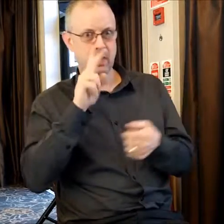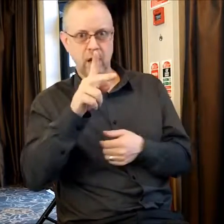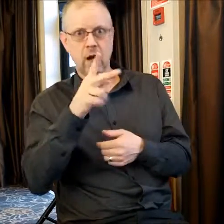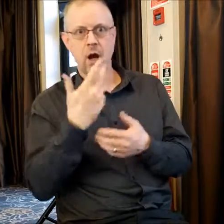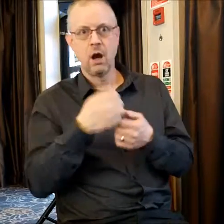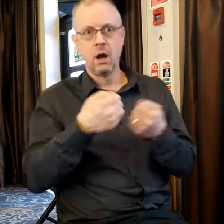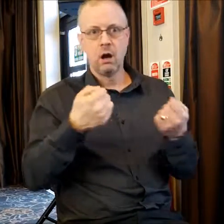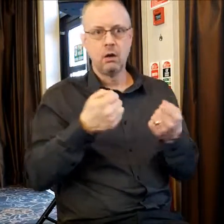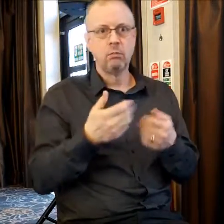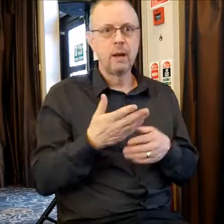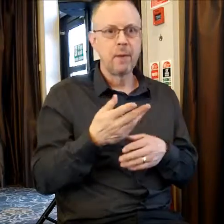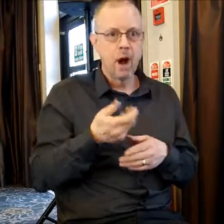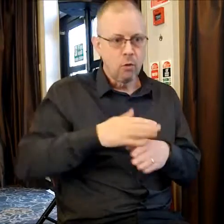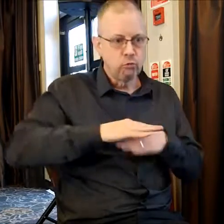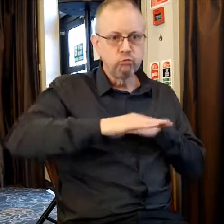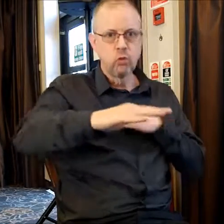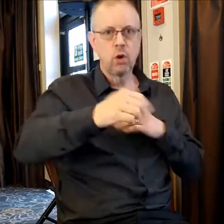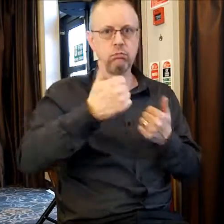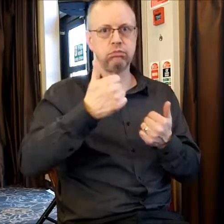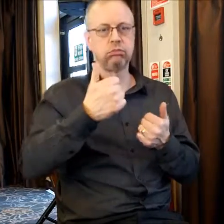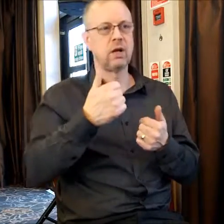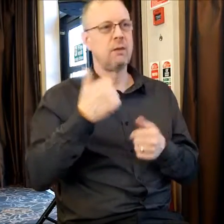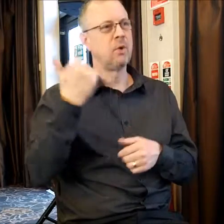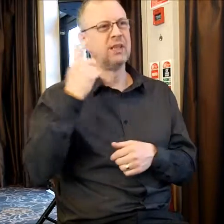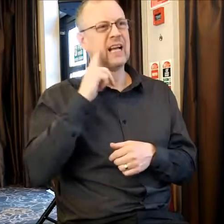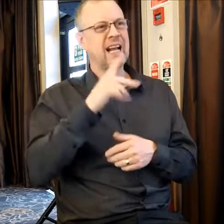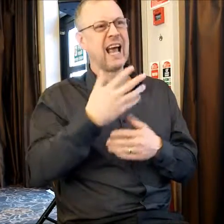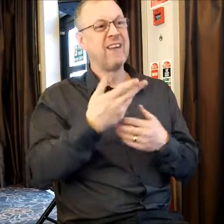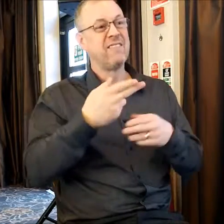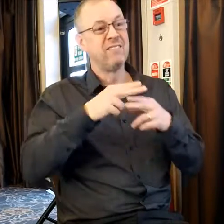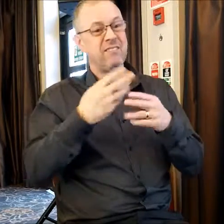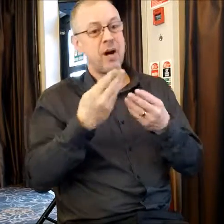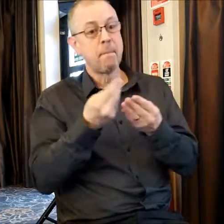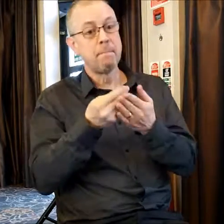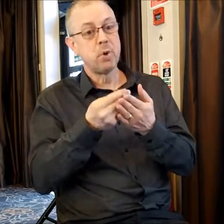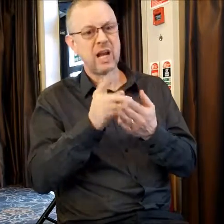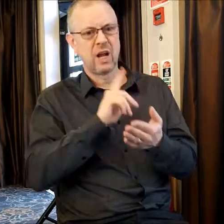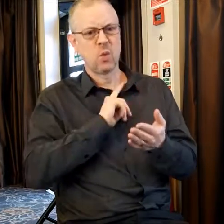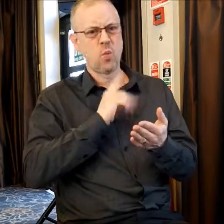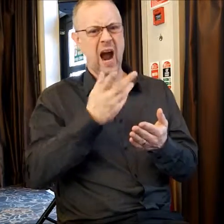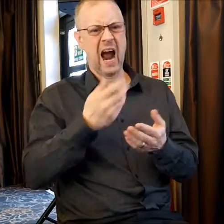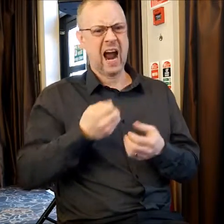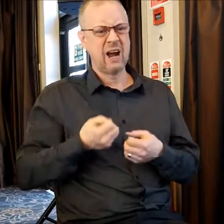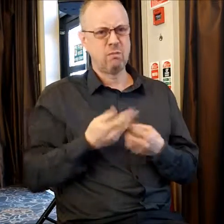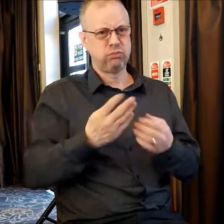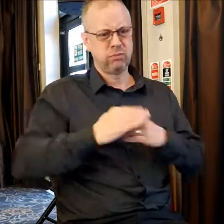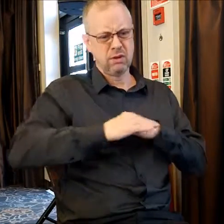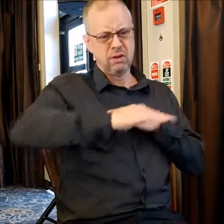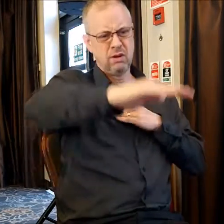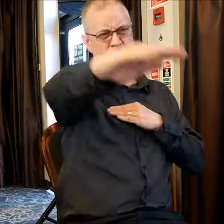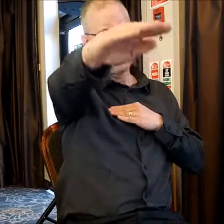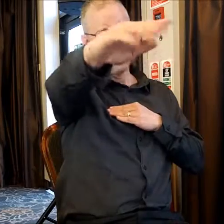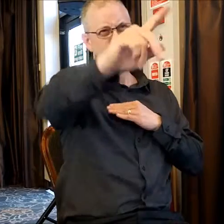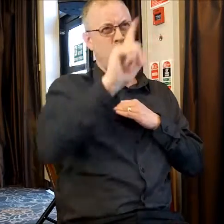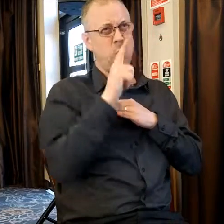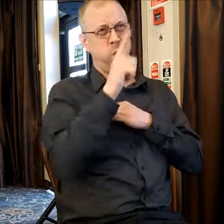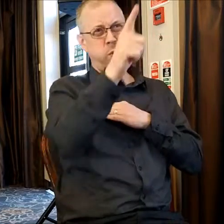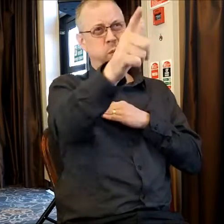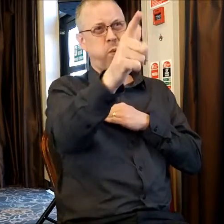really what we're trying to promote is if you have X amount of money, why do 100 kilometres when you can do 1,000 and get